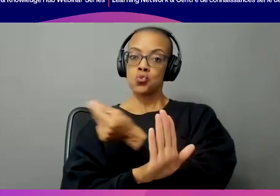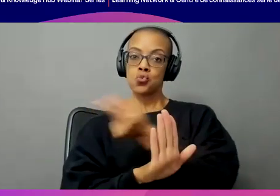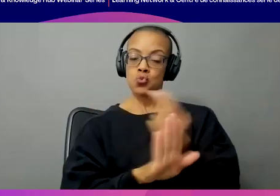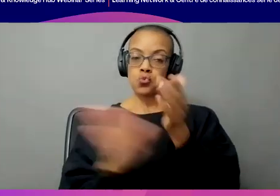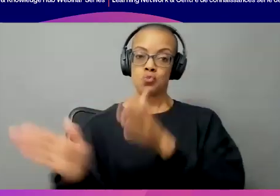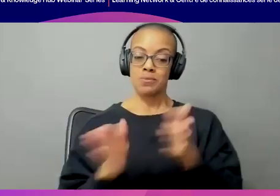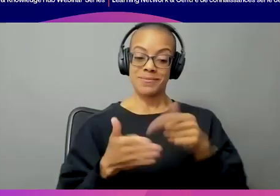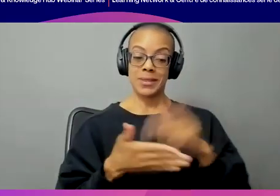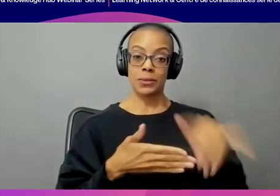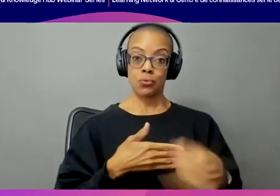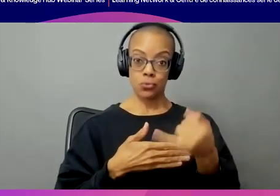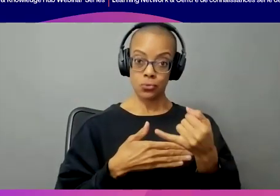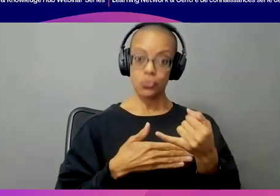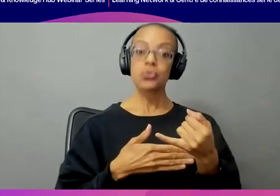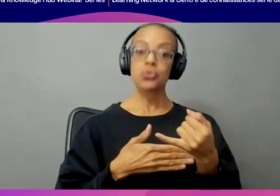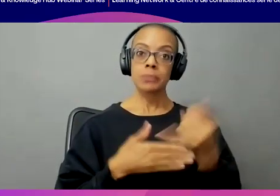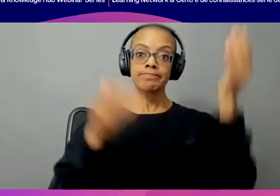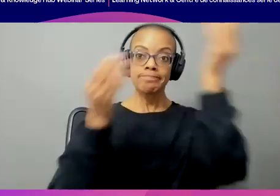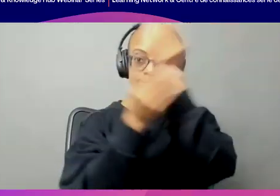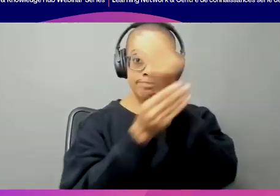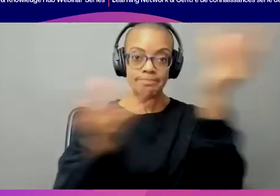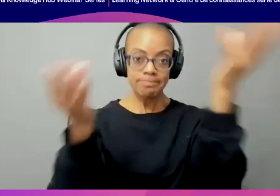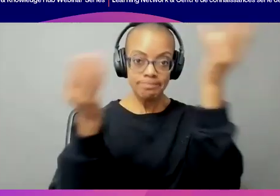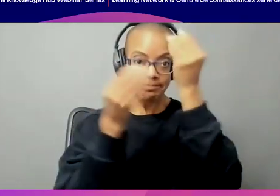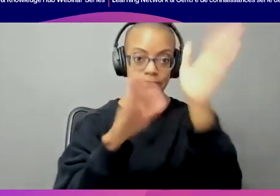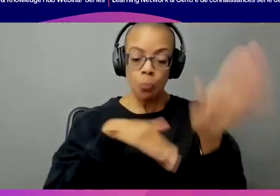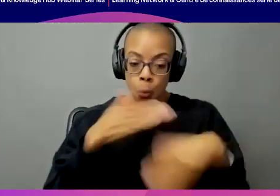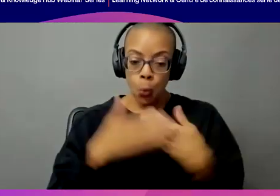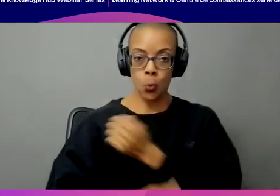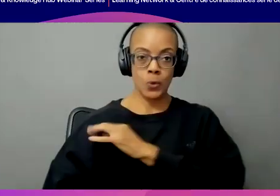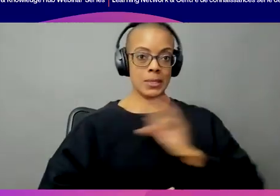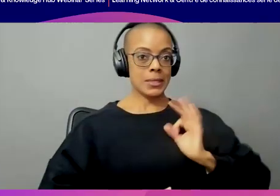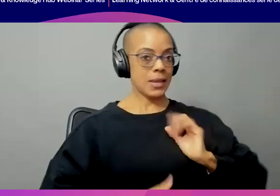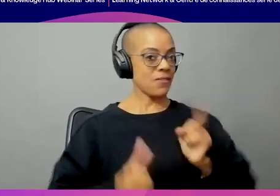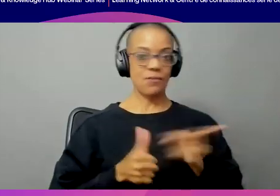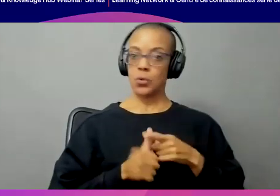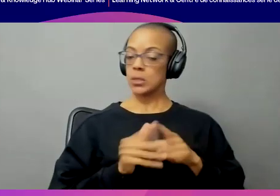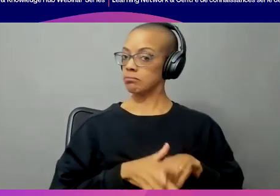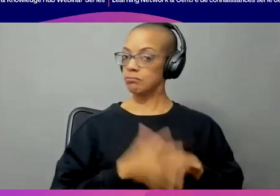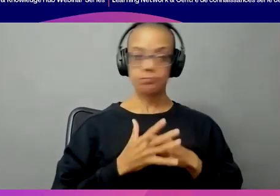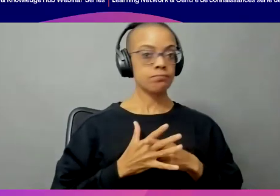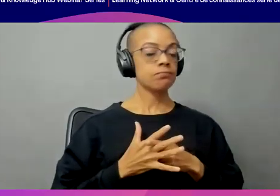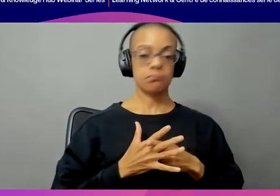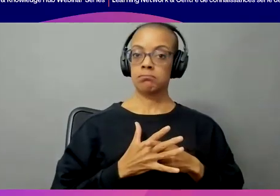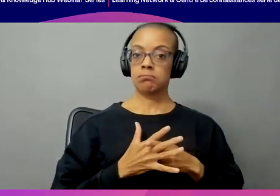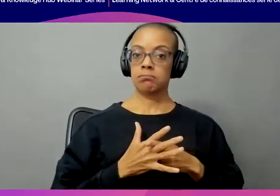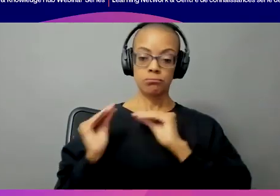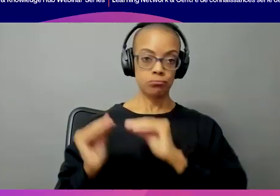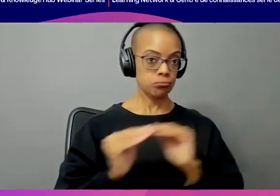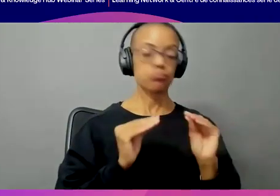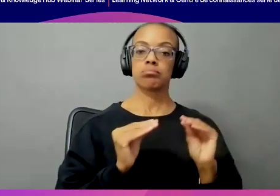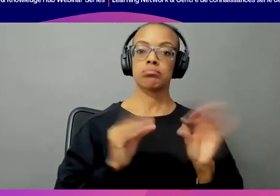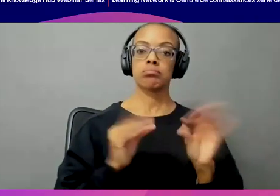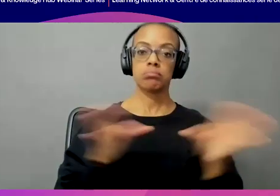we inform and train the entire staff at the outset of the project in their engagement with one session